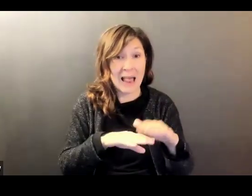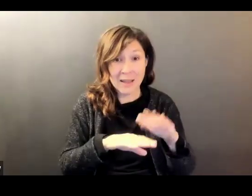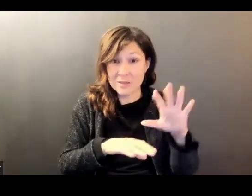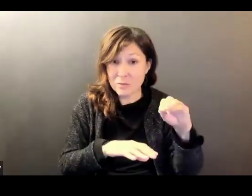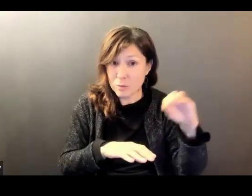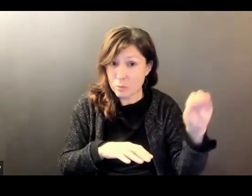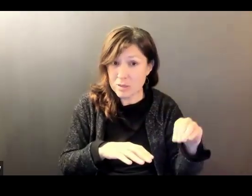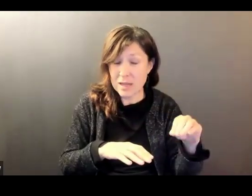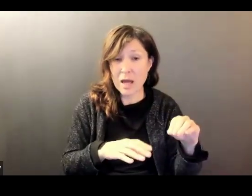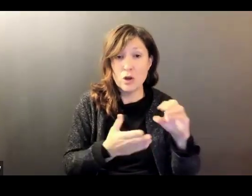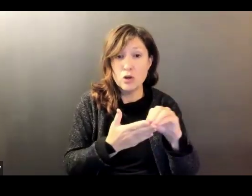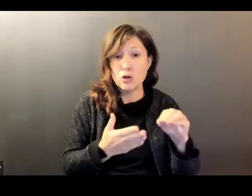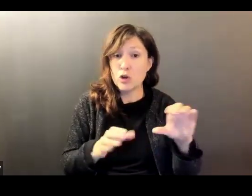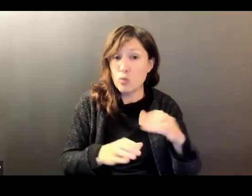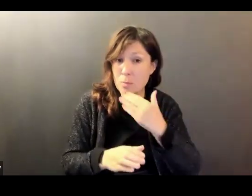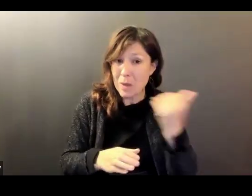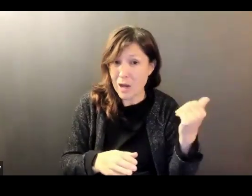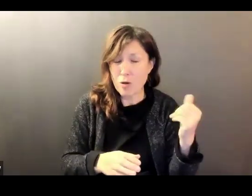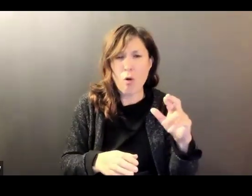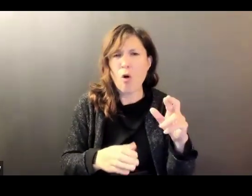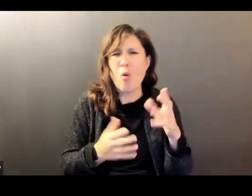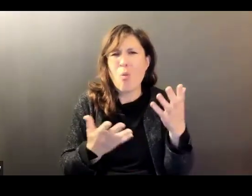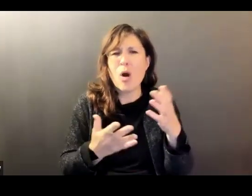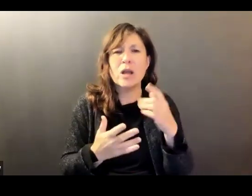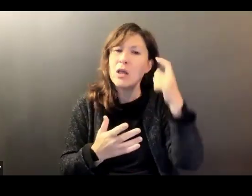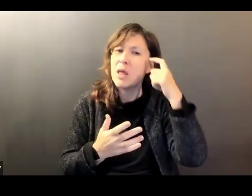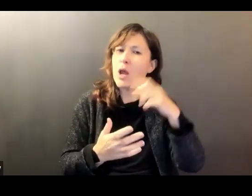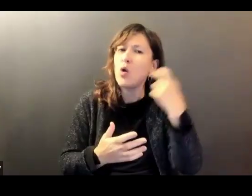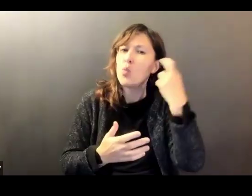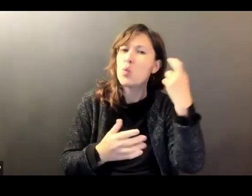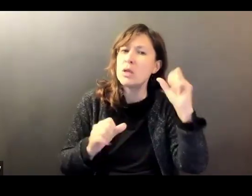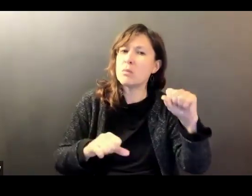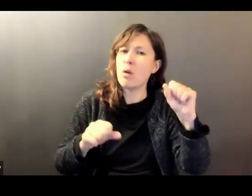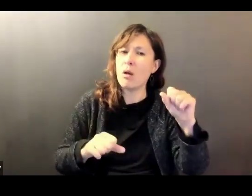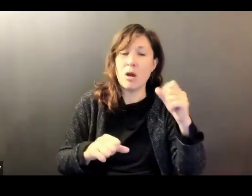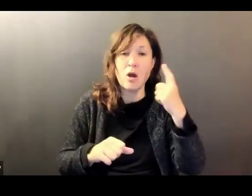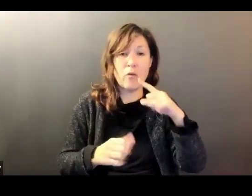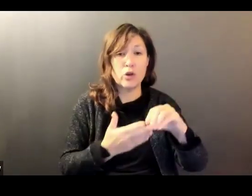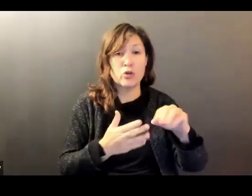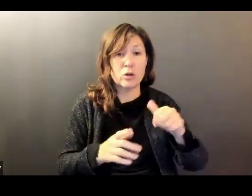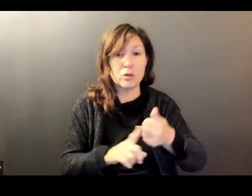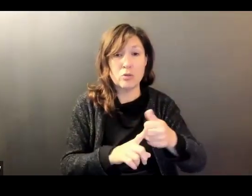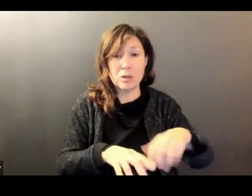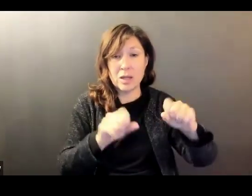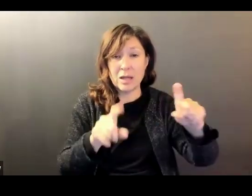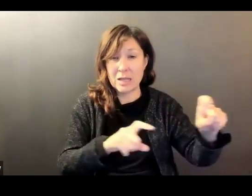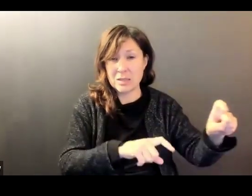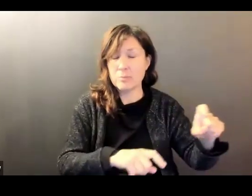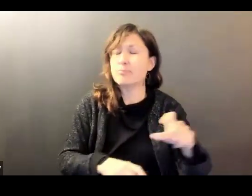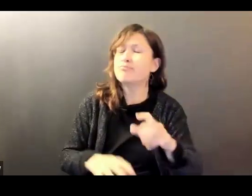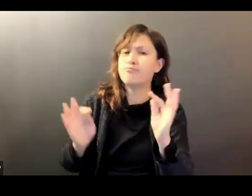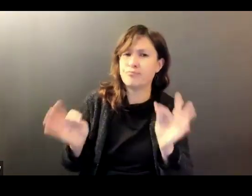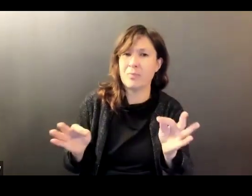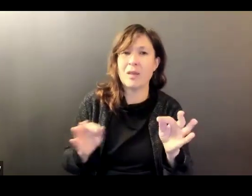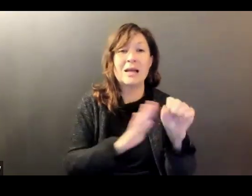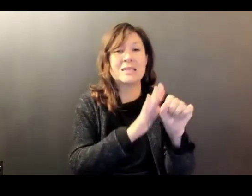is a reasonable expectation for students making progress on the assessment, and Yeah. especially our level 1s and 2s? Absolutely. I mean, the state